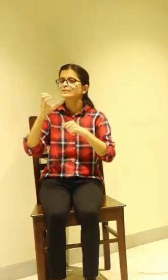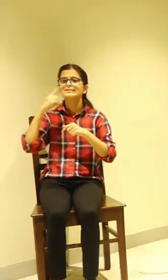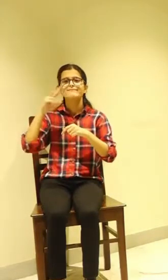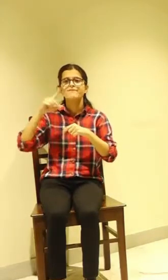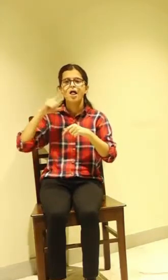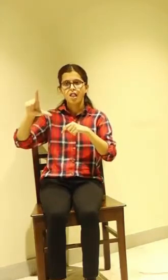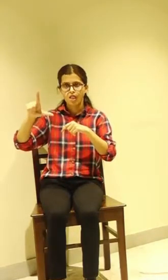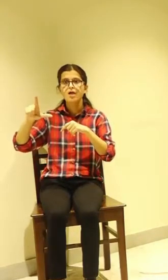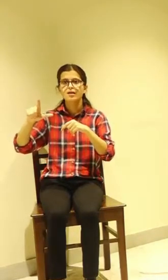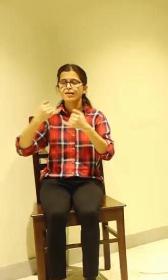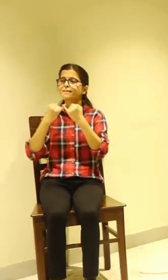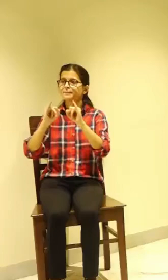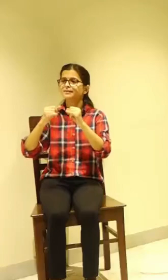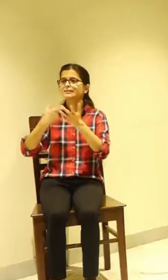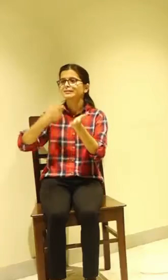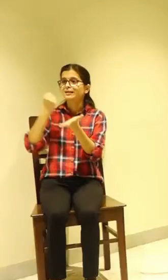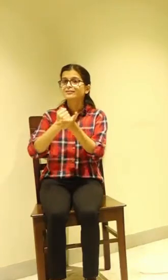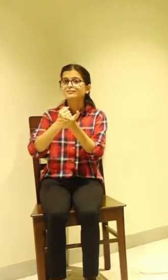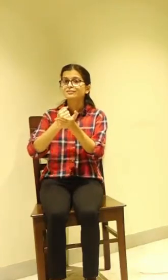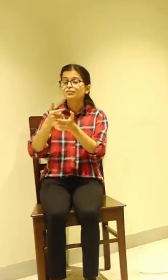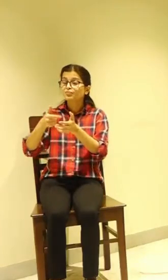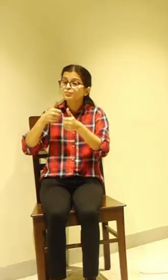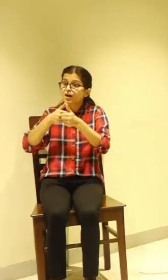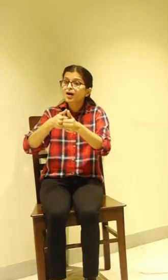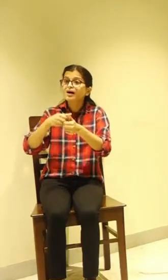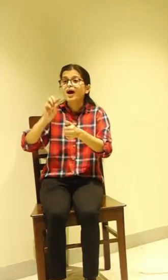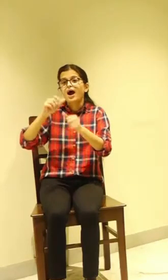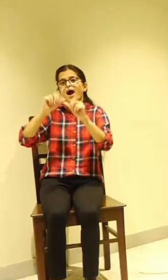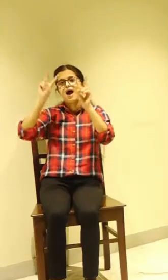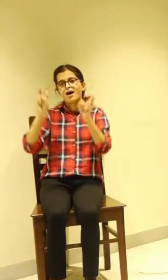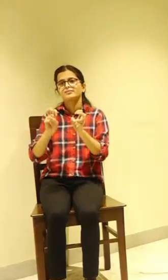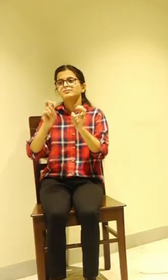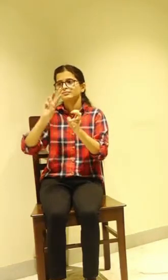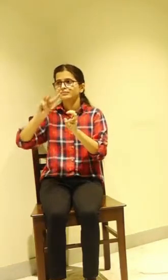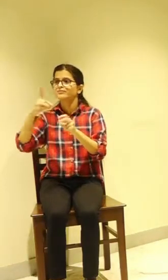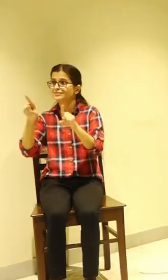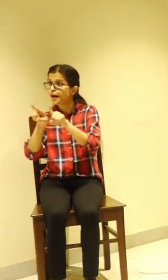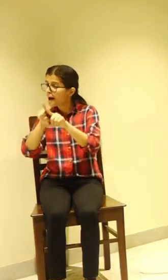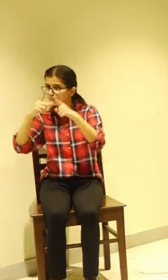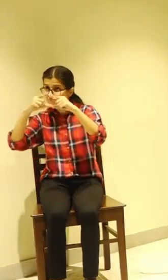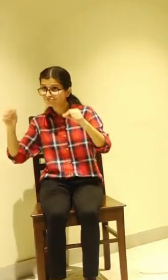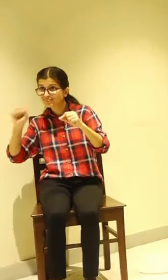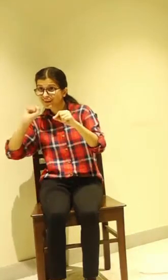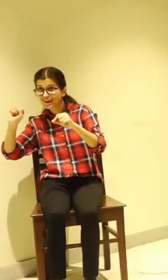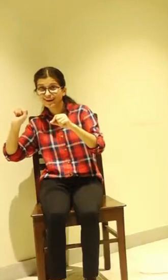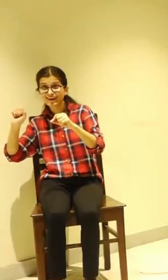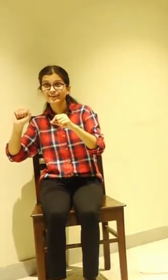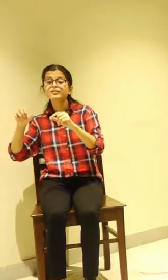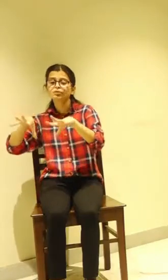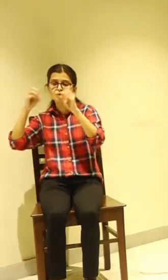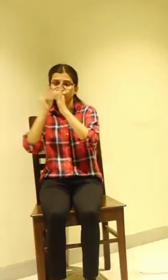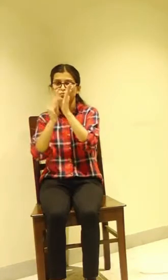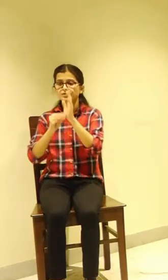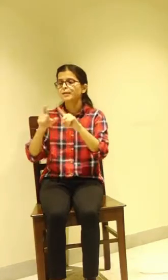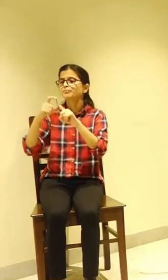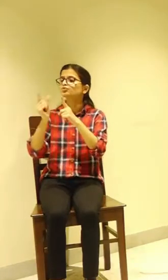follow Article 31. If you're truly replicating the Japanese Constitution, why did you not also replicate the Charter of Due Process